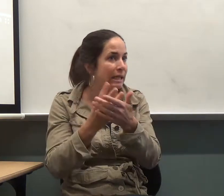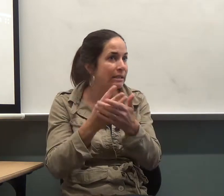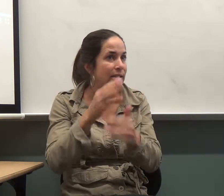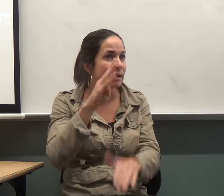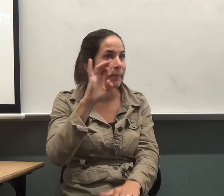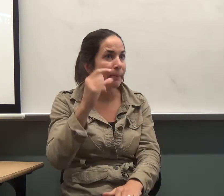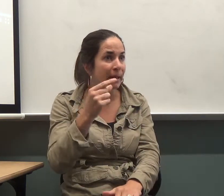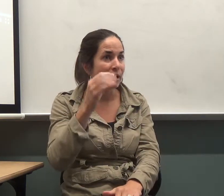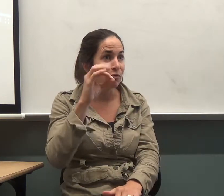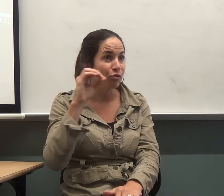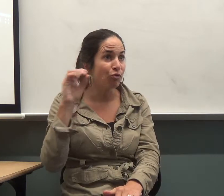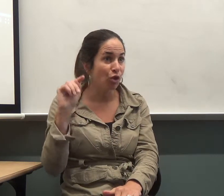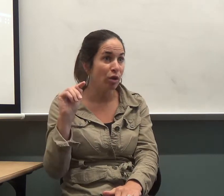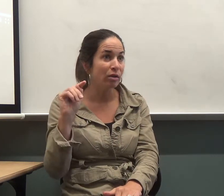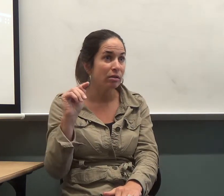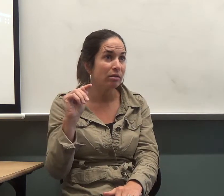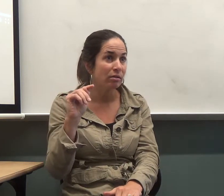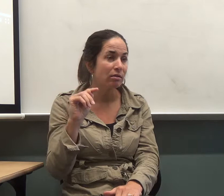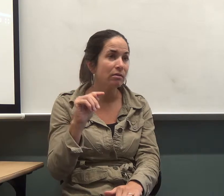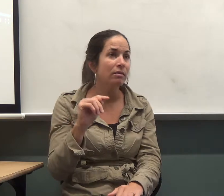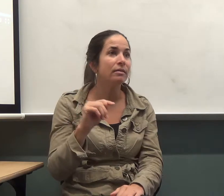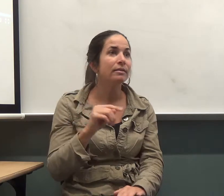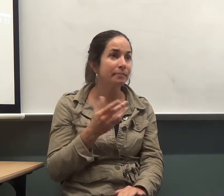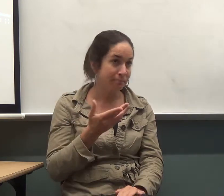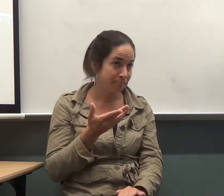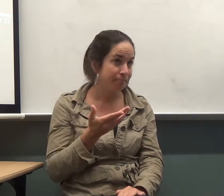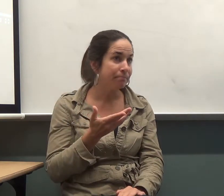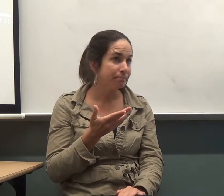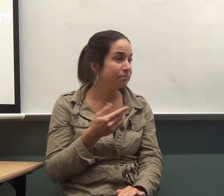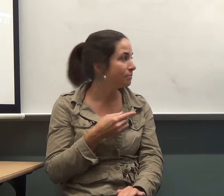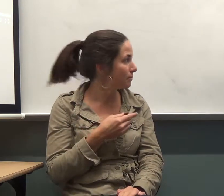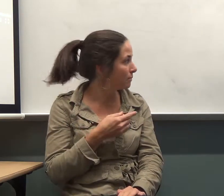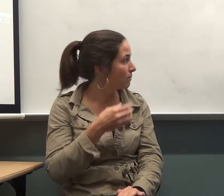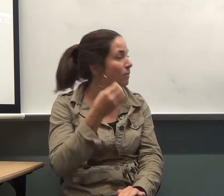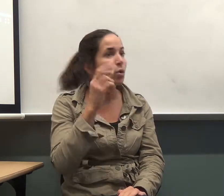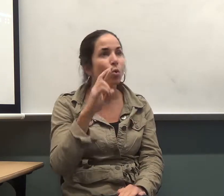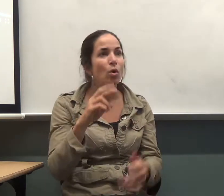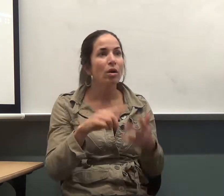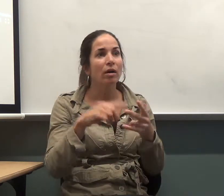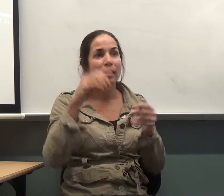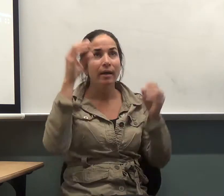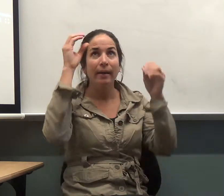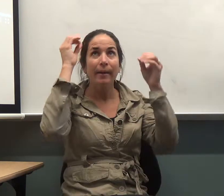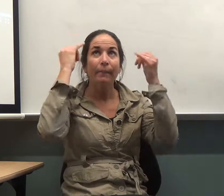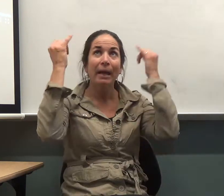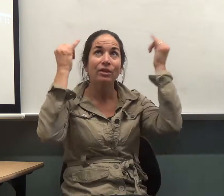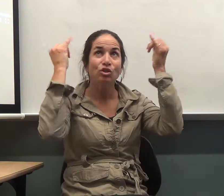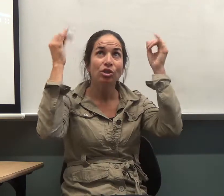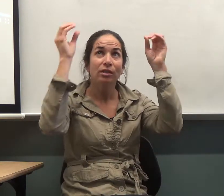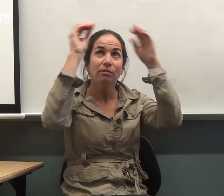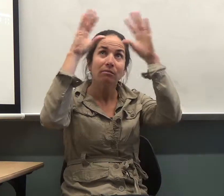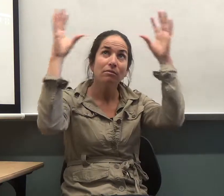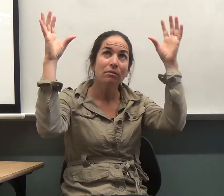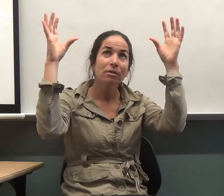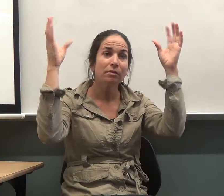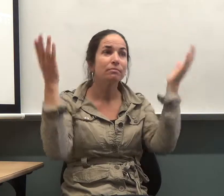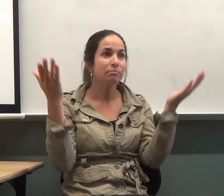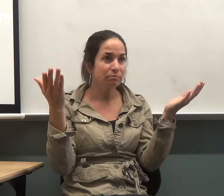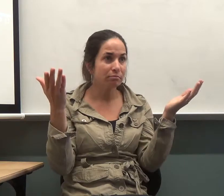There's 2 Big of them feet right who there. walk backwards. Yeah. Or an imagined. Or imagine. So what are you going to do? You're going